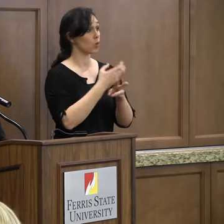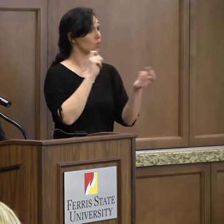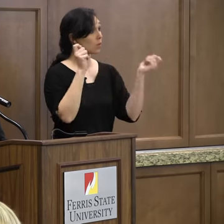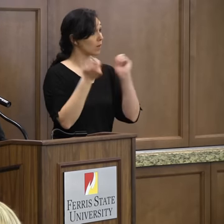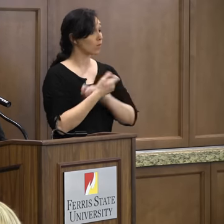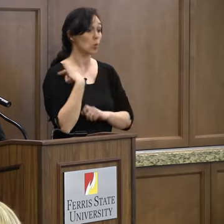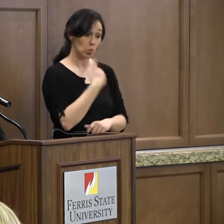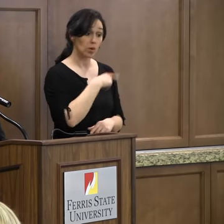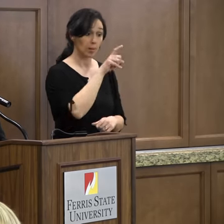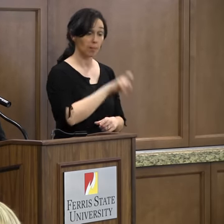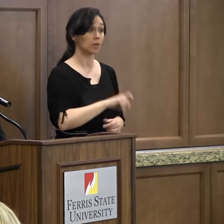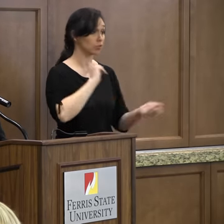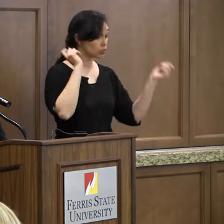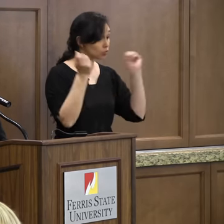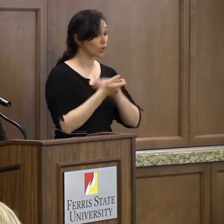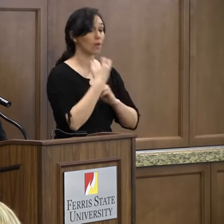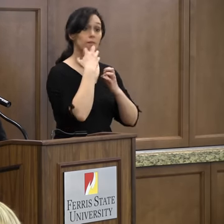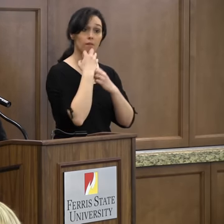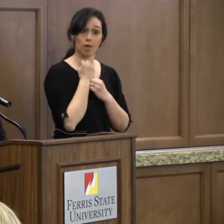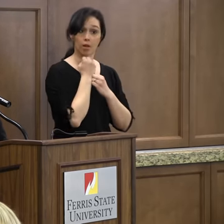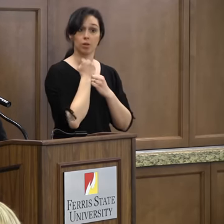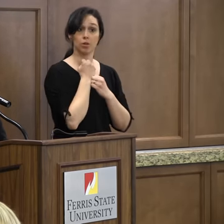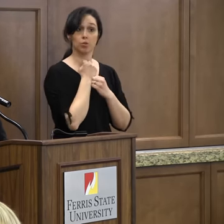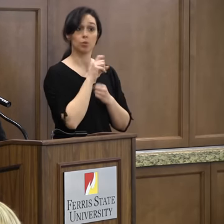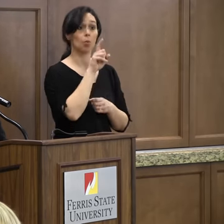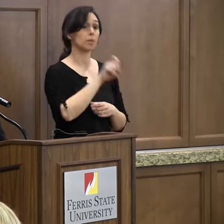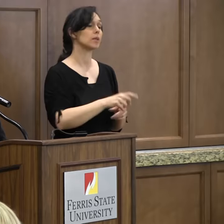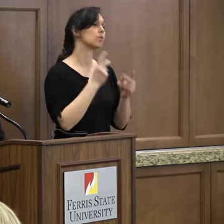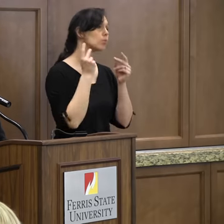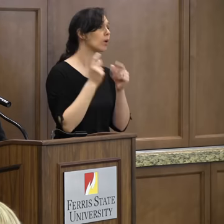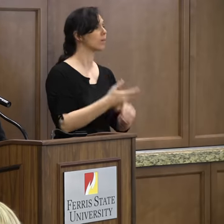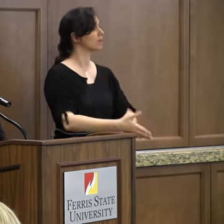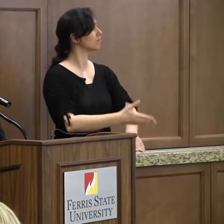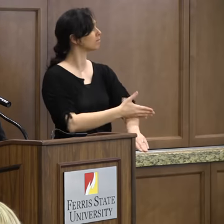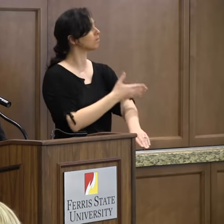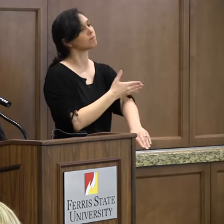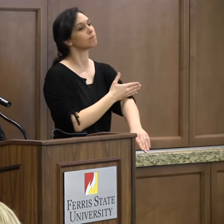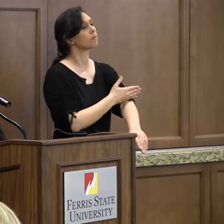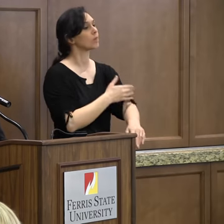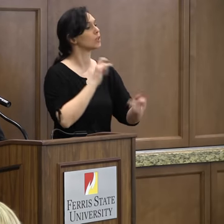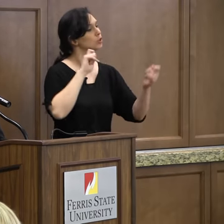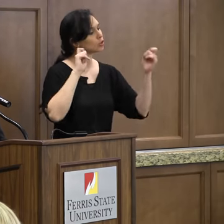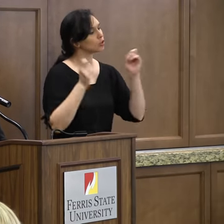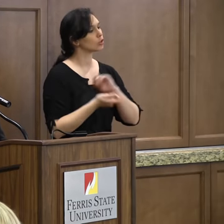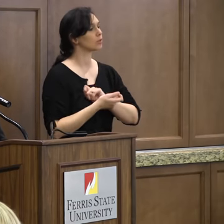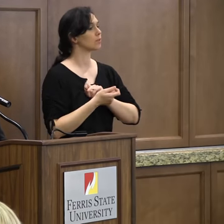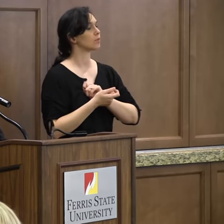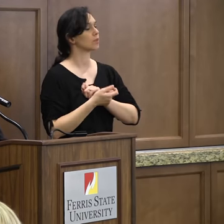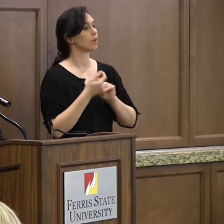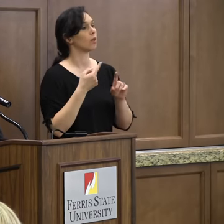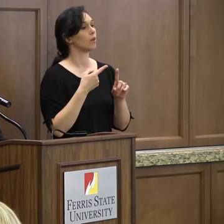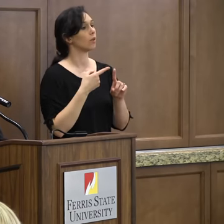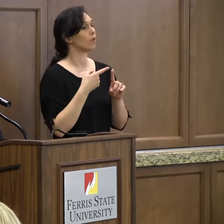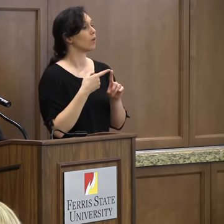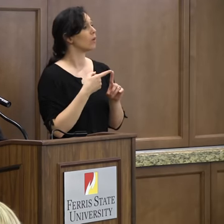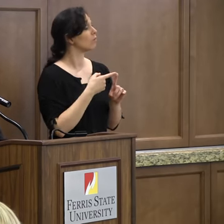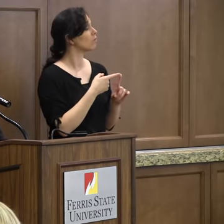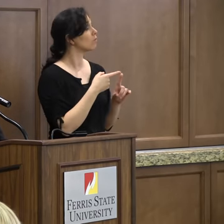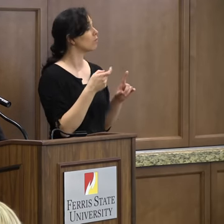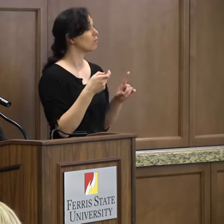radical revolution of values. We must rapidly begin the shift from a thing-oriented society